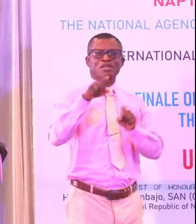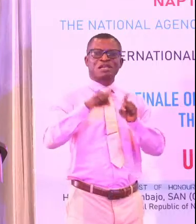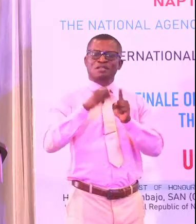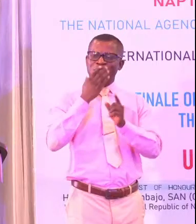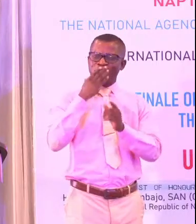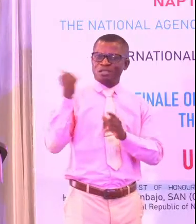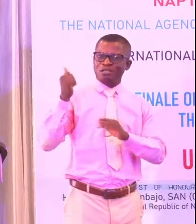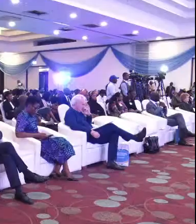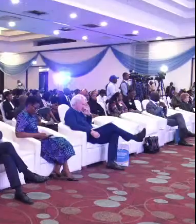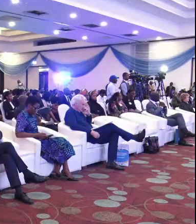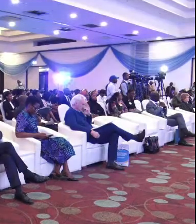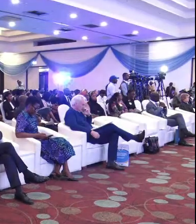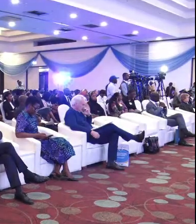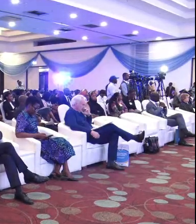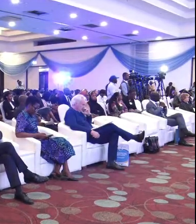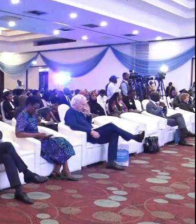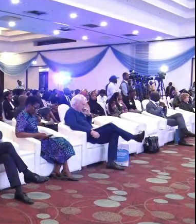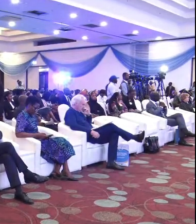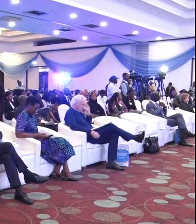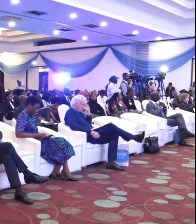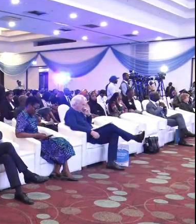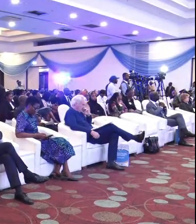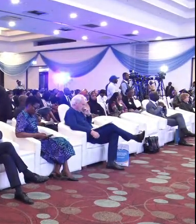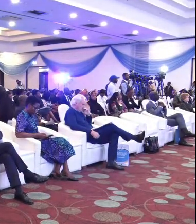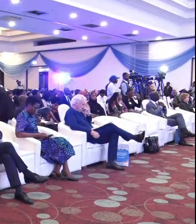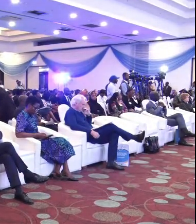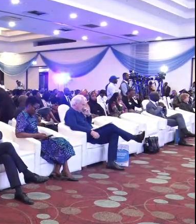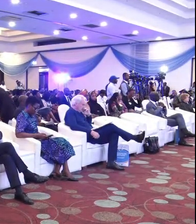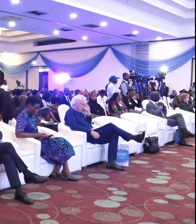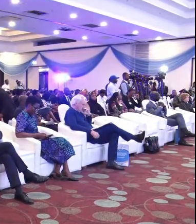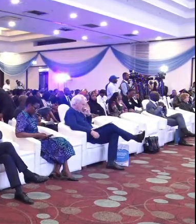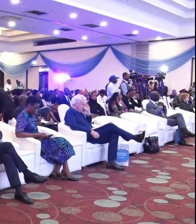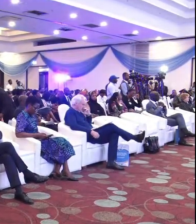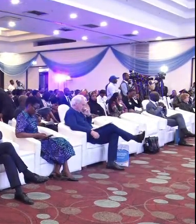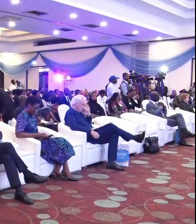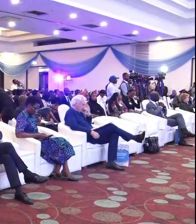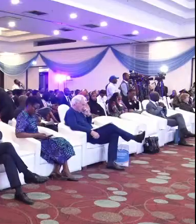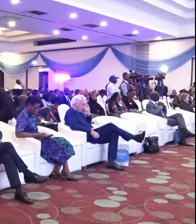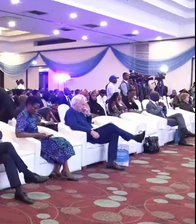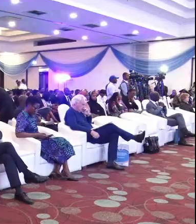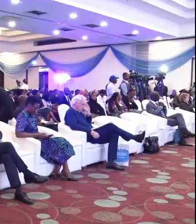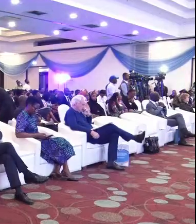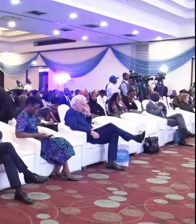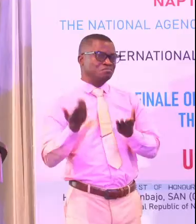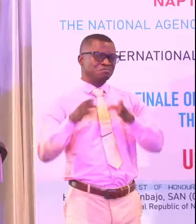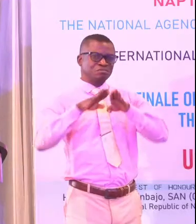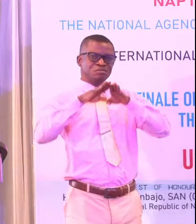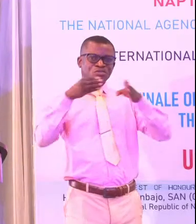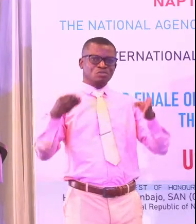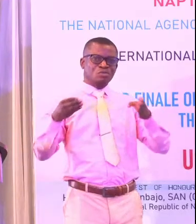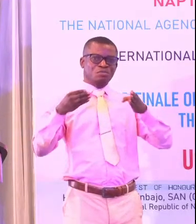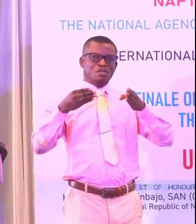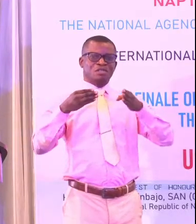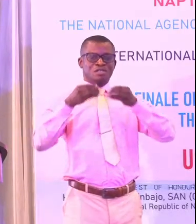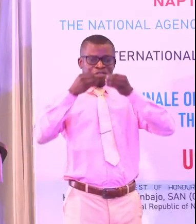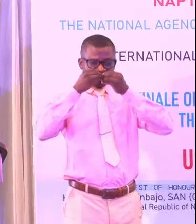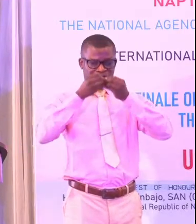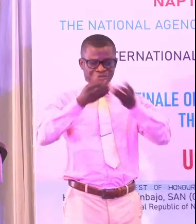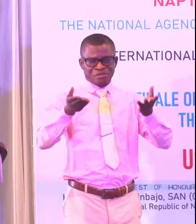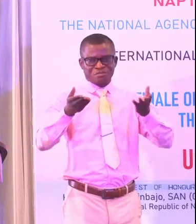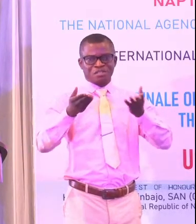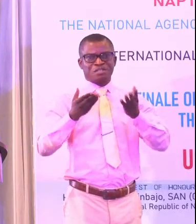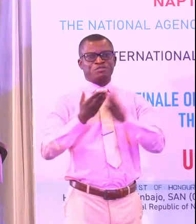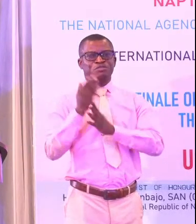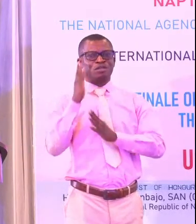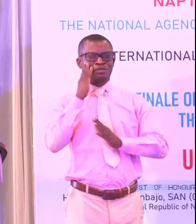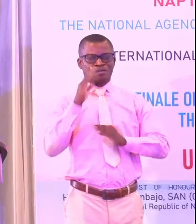irregular migration. We can do a lot of preventive work just by opening their eyes to this problem. 2